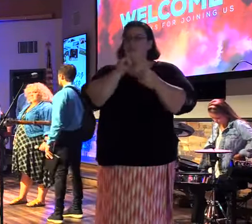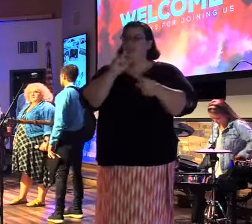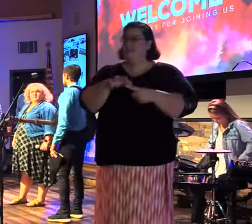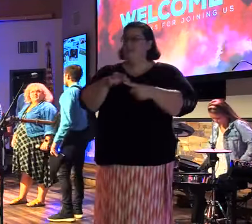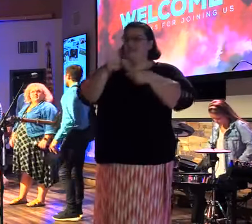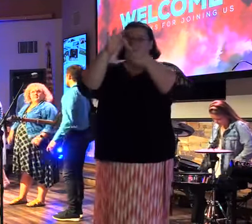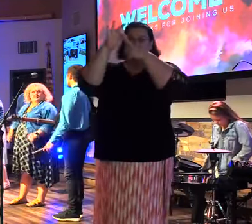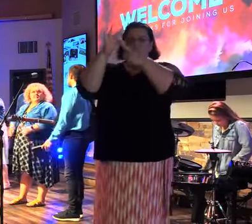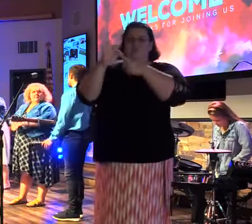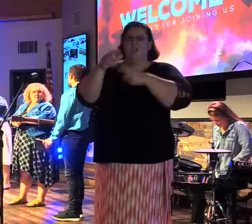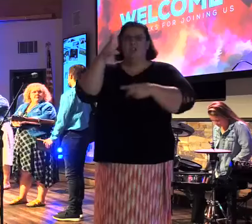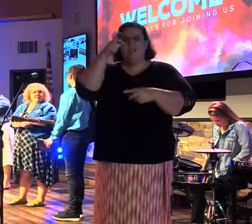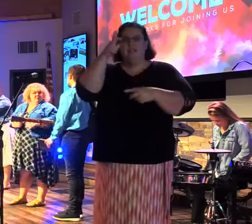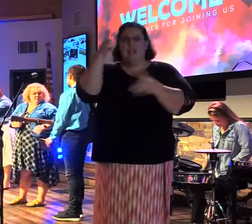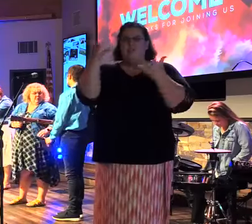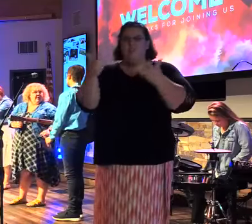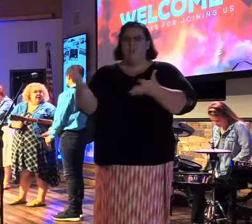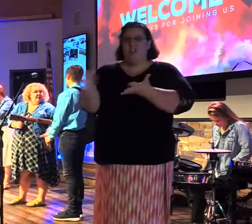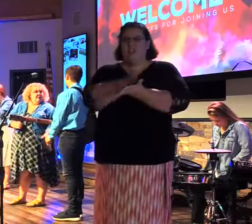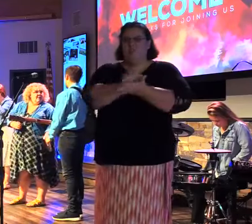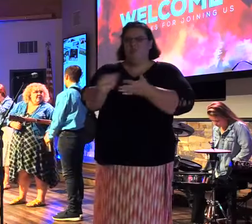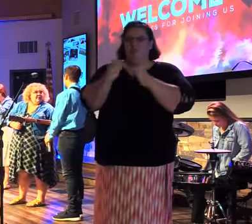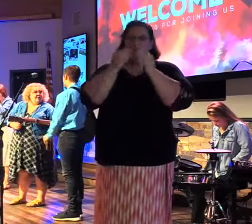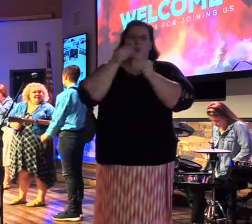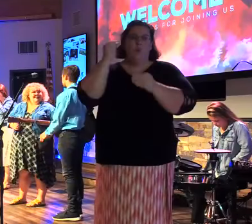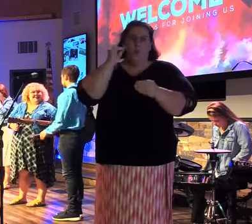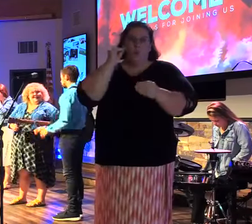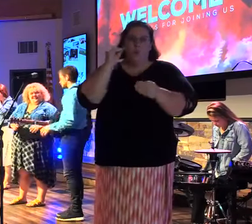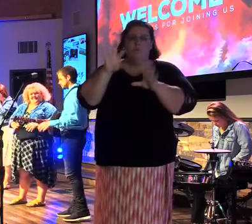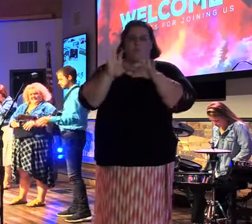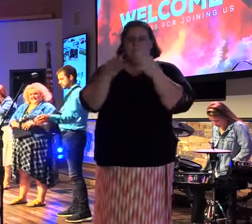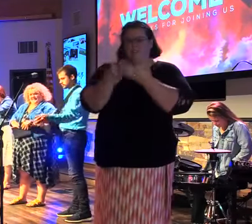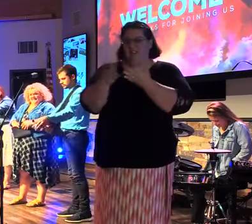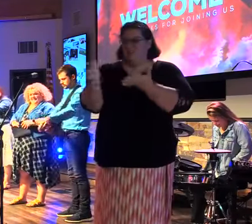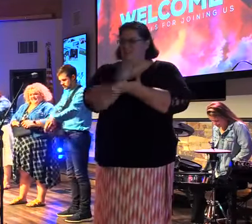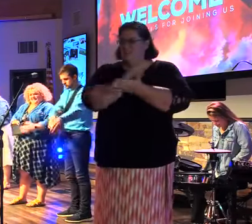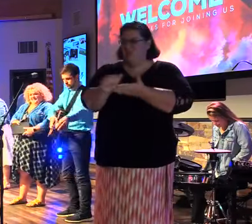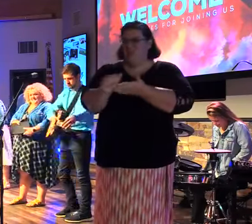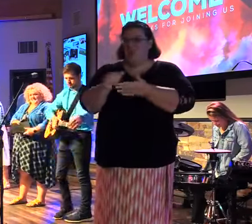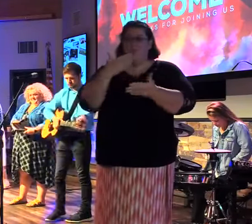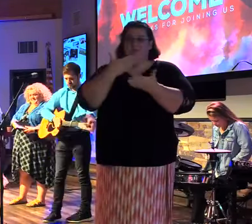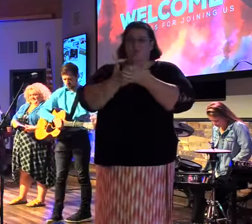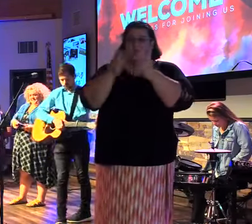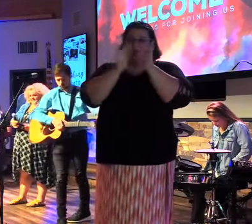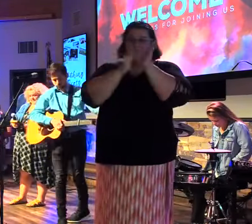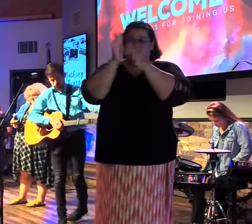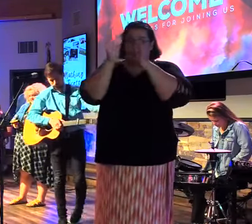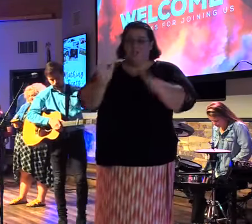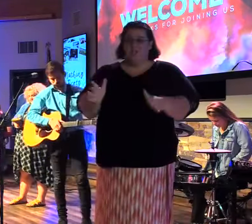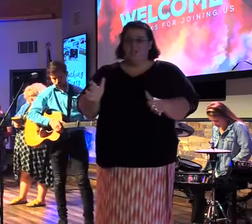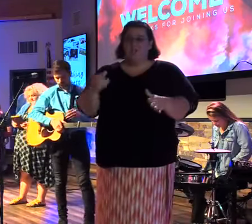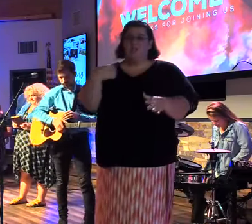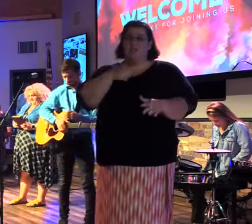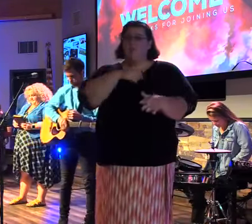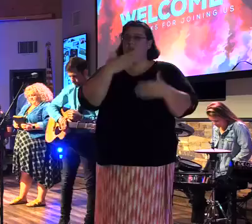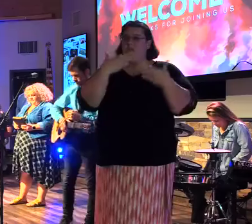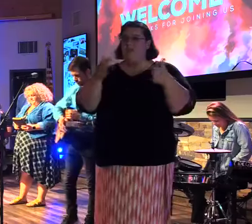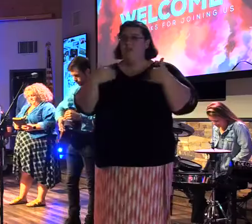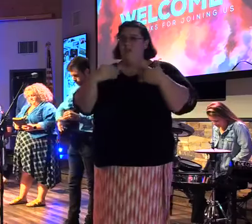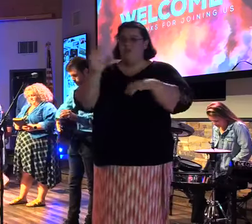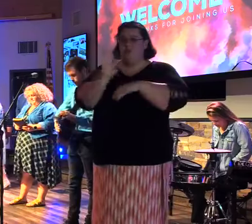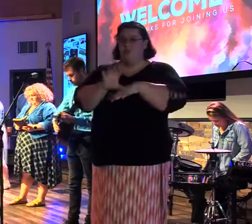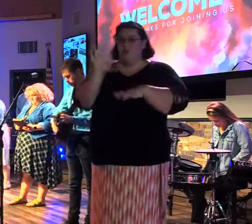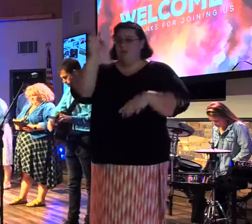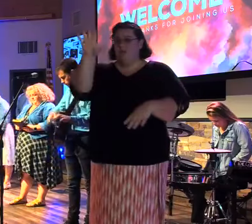that Satan would want nothing more than to tear down the homes and the families of good Christians. But we're grateful that we have a church and that we have a